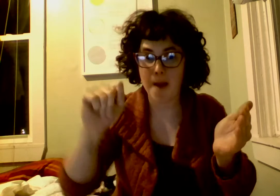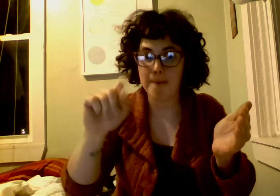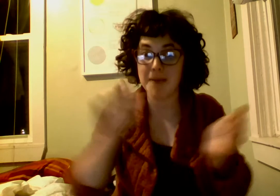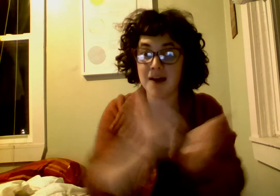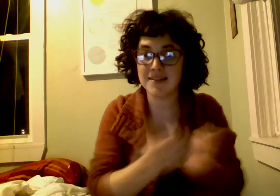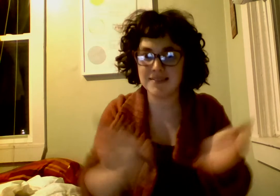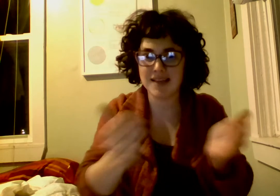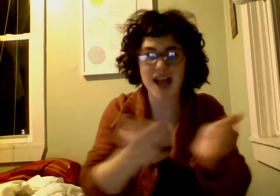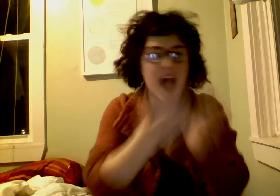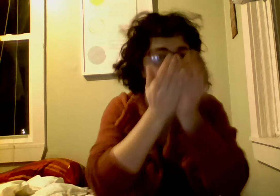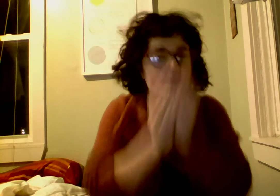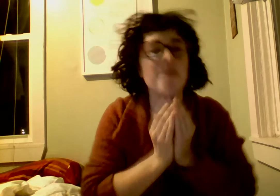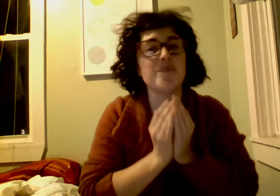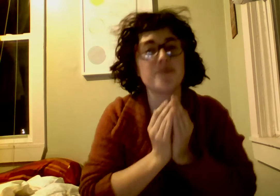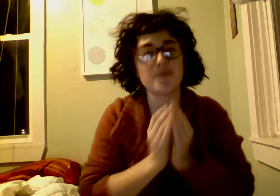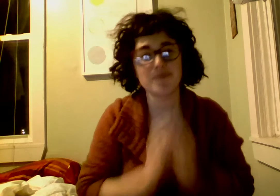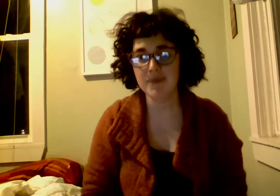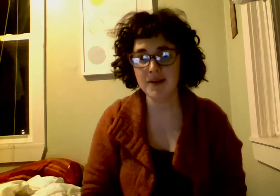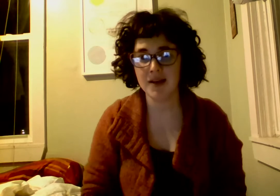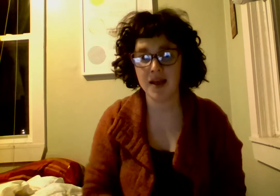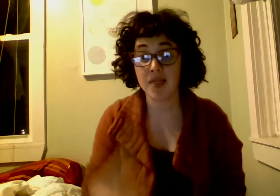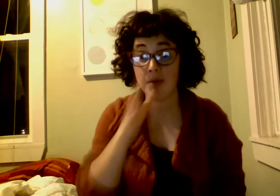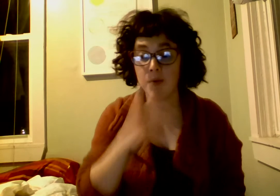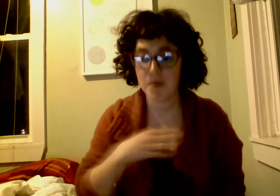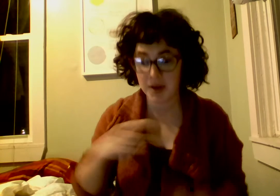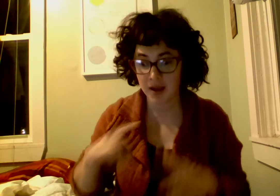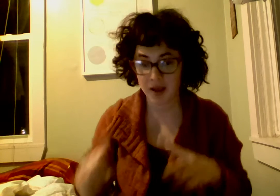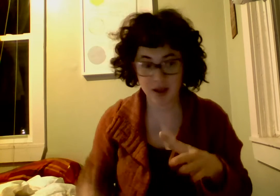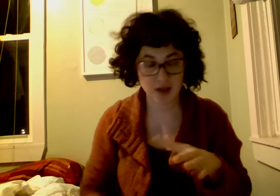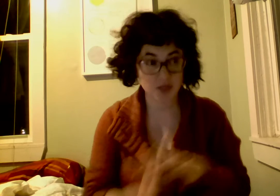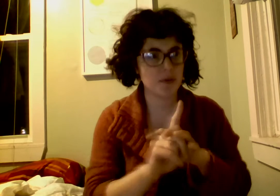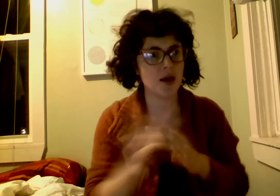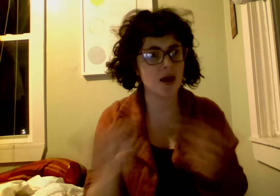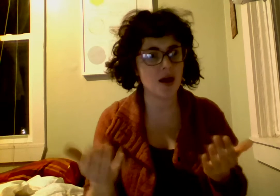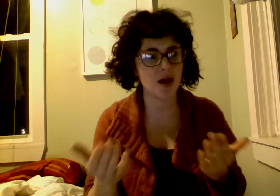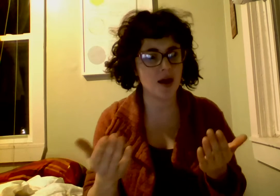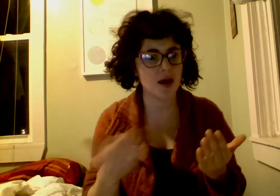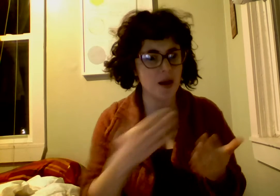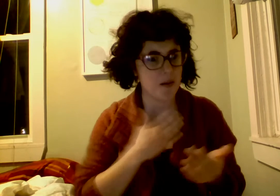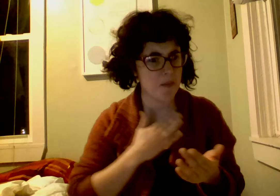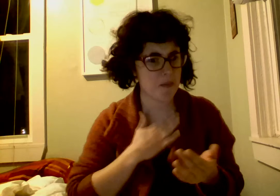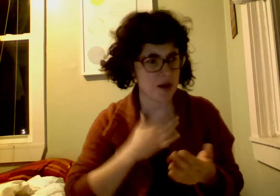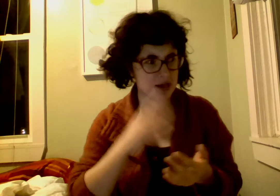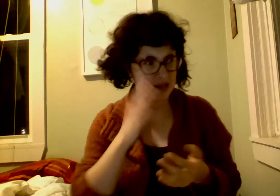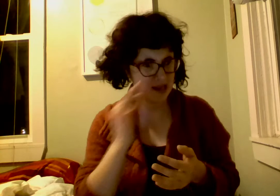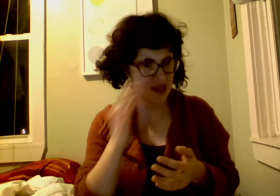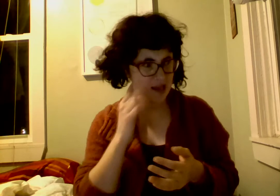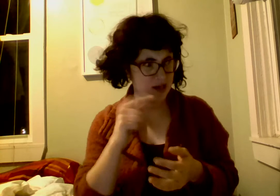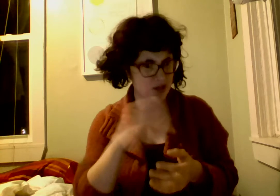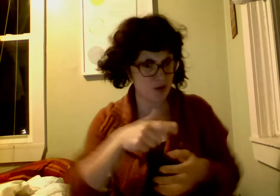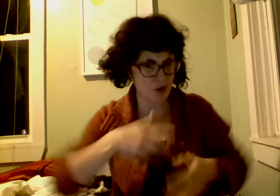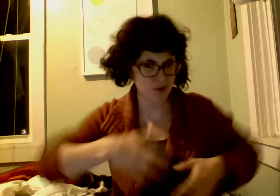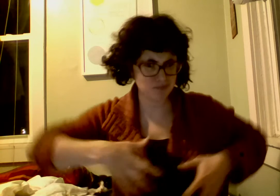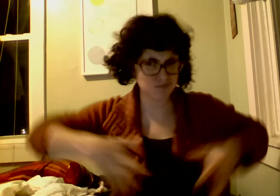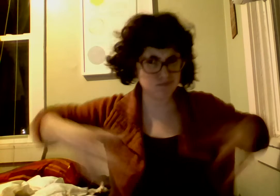woman walked in the door. She looked at her cat and she said, hi, little cat, you are very fat. What have you been